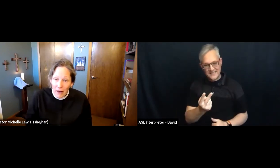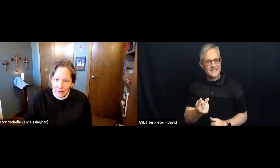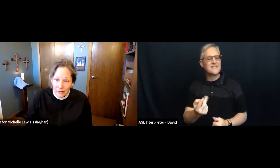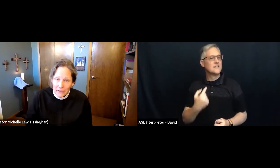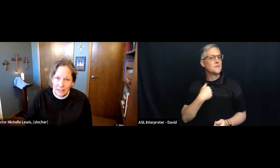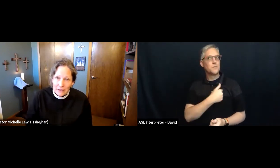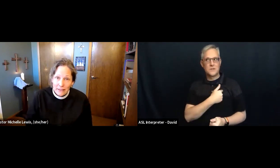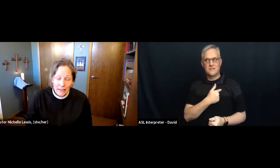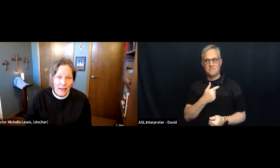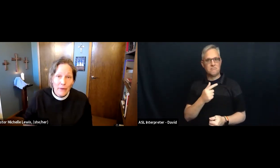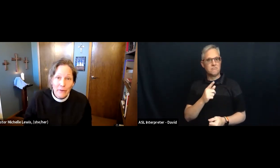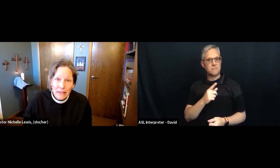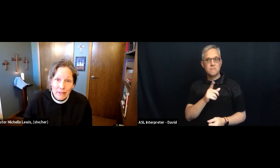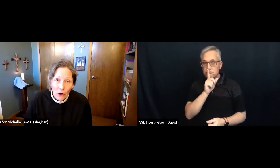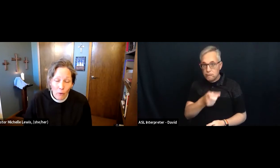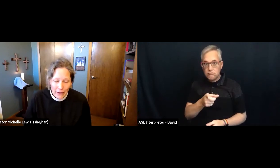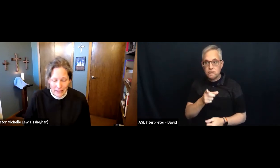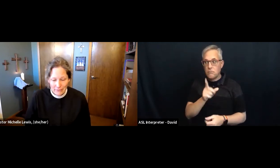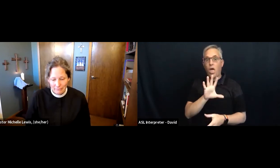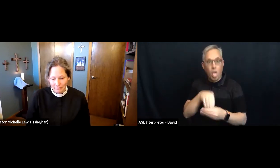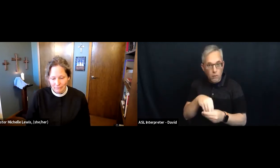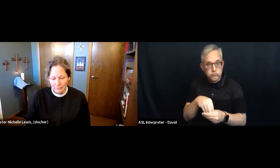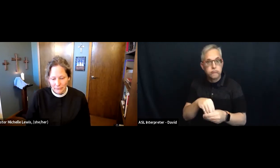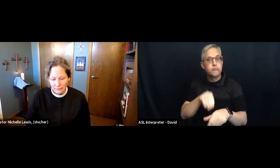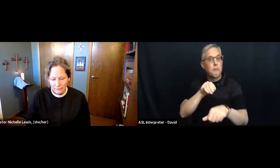hurt others and we don't even know it.